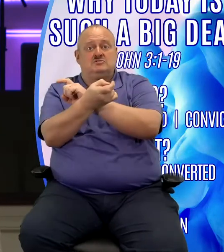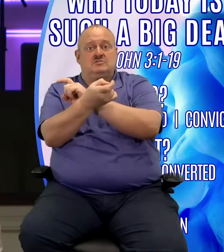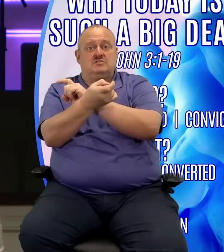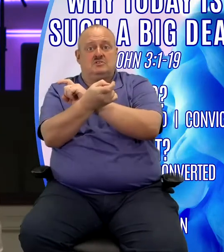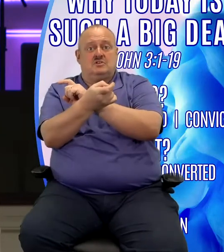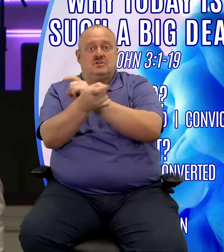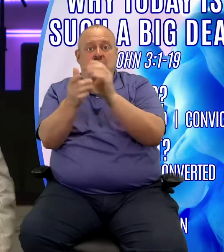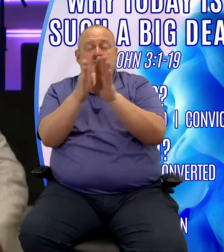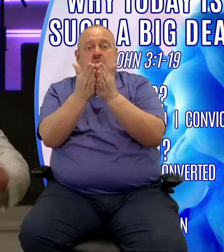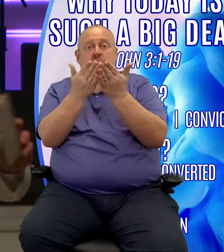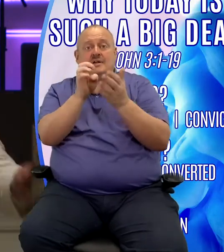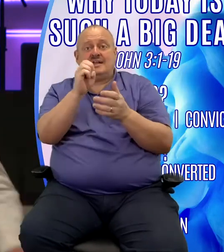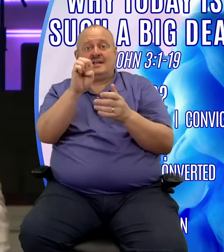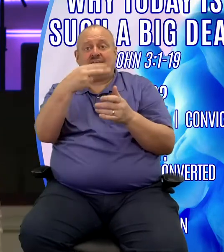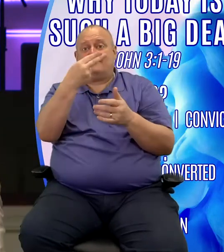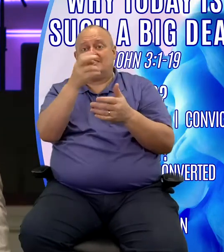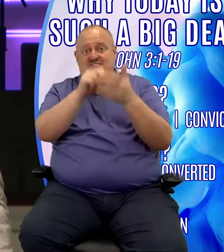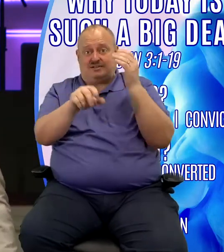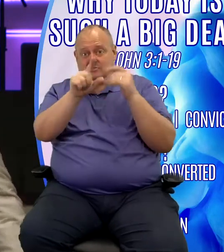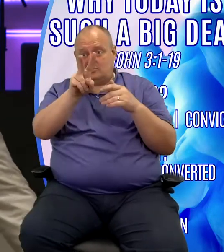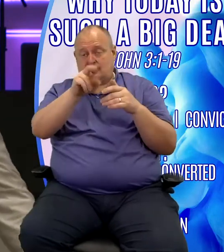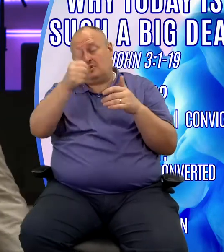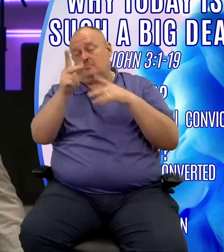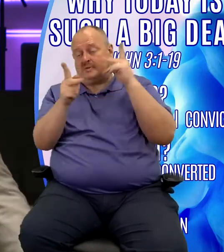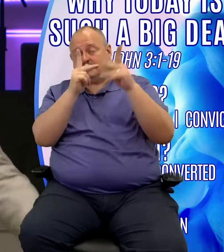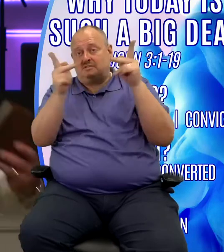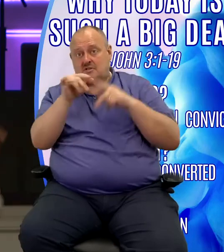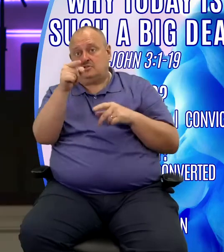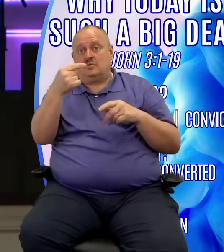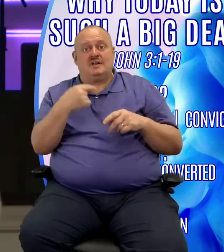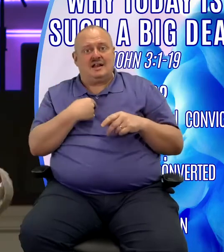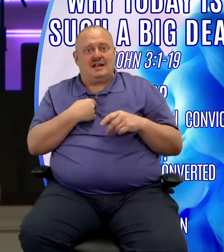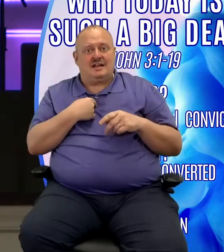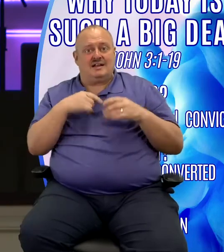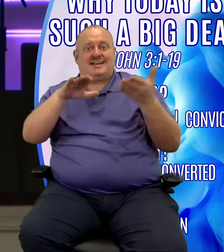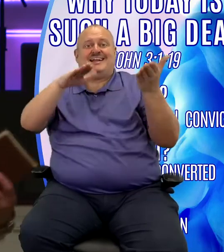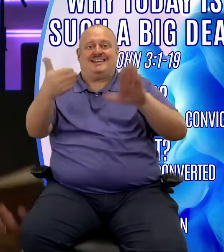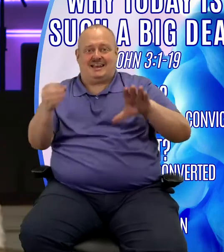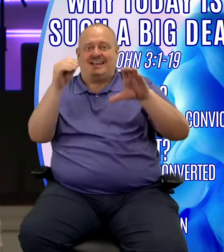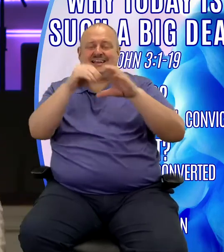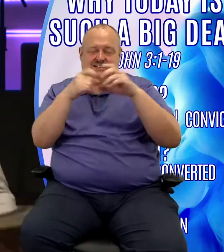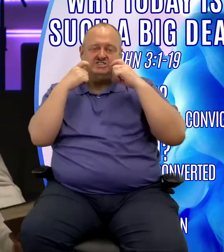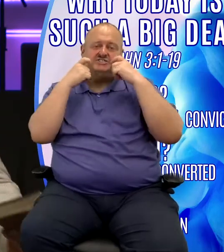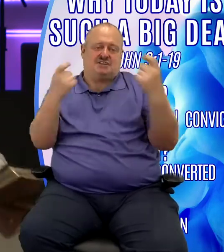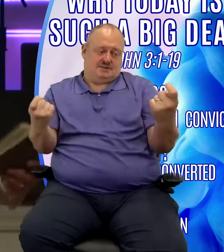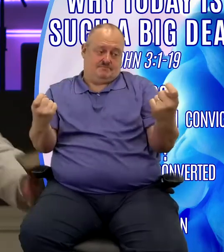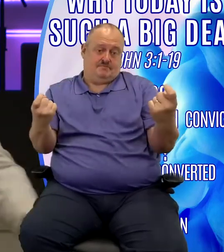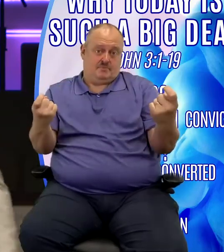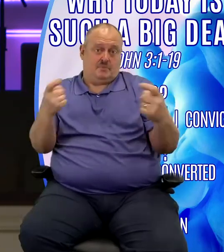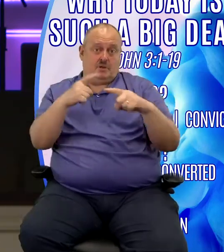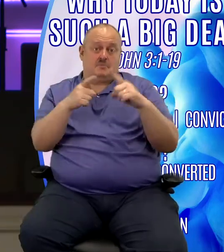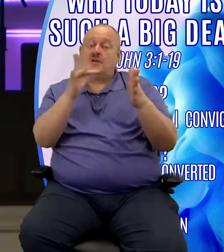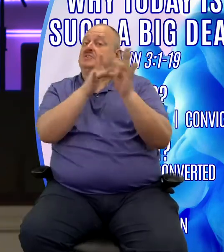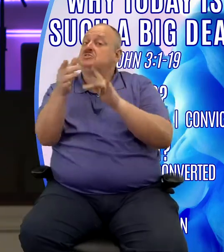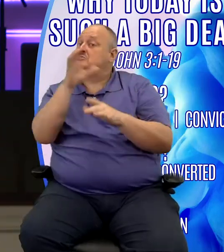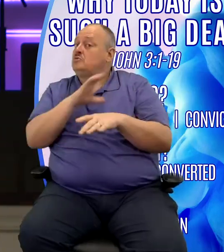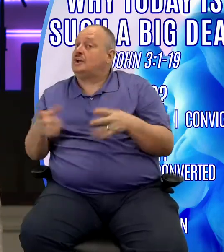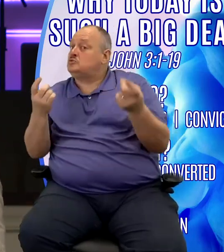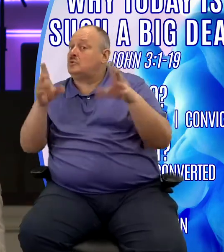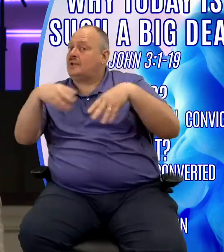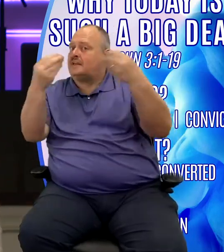book of Ephesians chapter 2 and a whole lot of other places, you and I are dead in our trespasses and sin. But what does Jesus Christ come to give